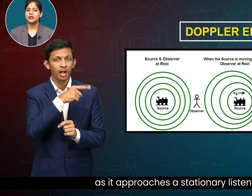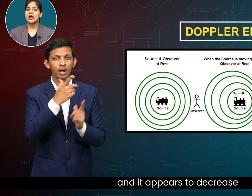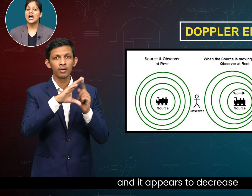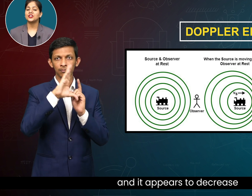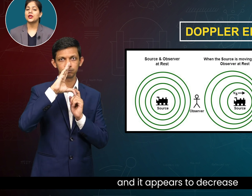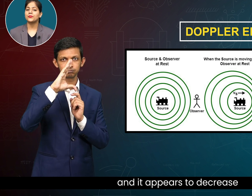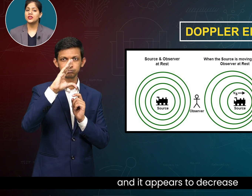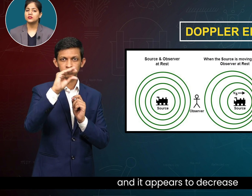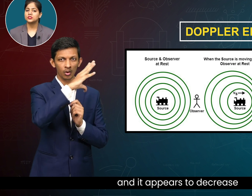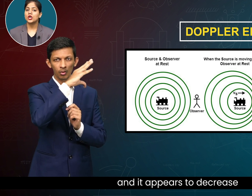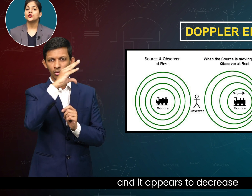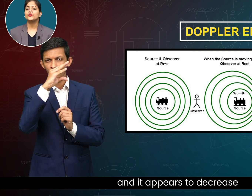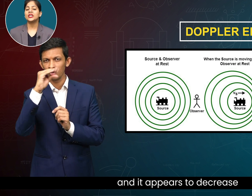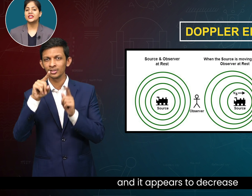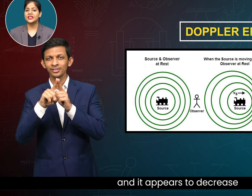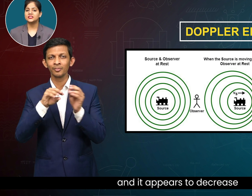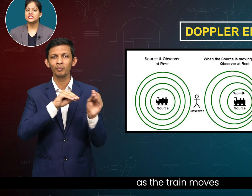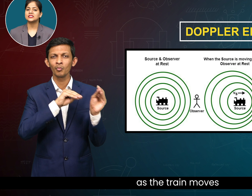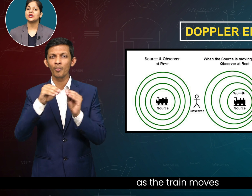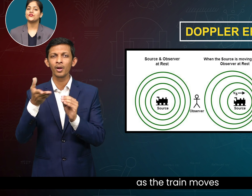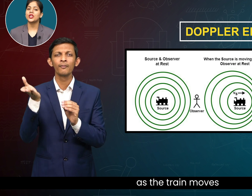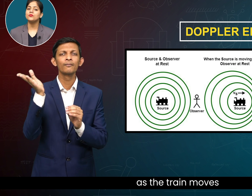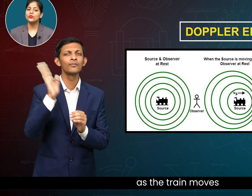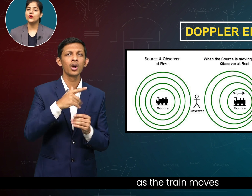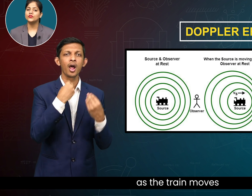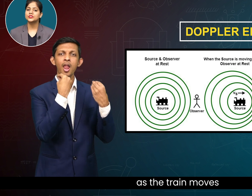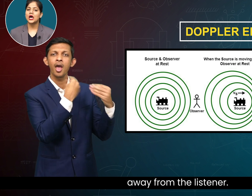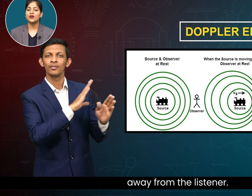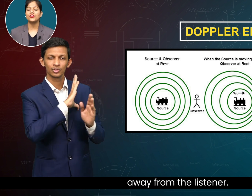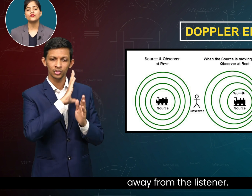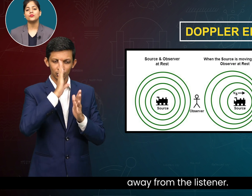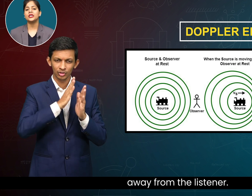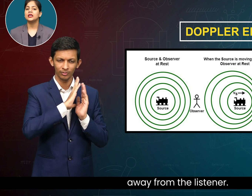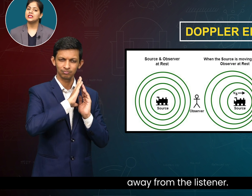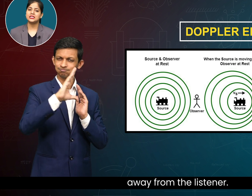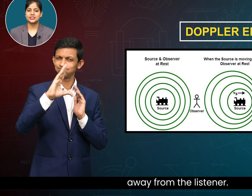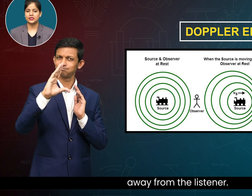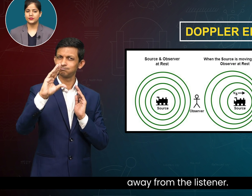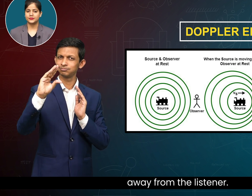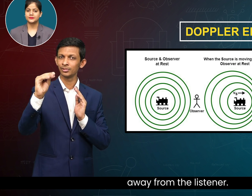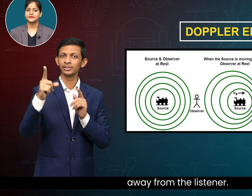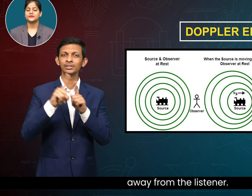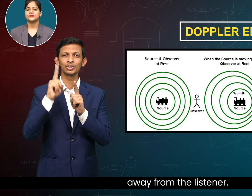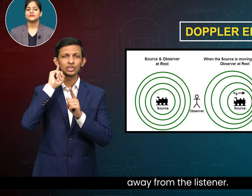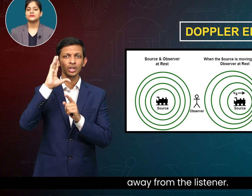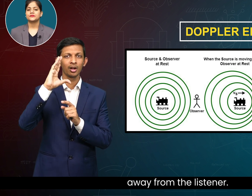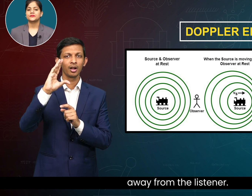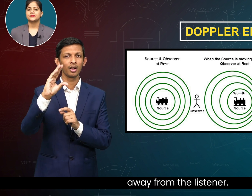listener, and it appears to decrease as the train moves away from the listener.